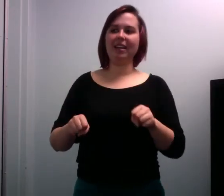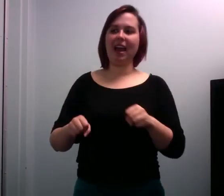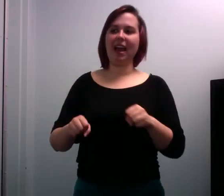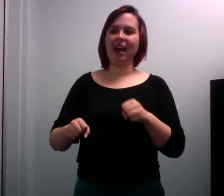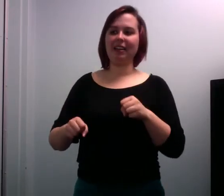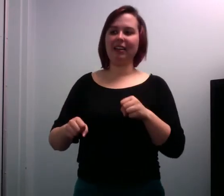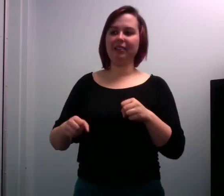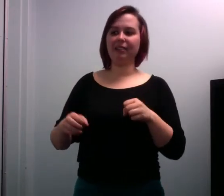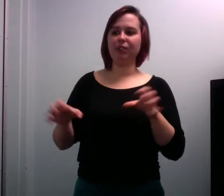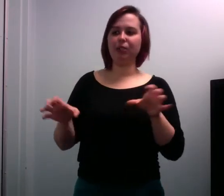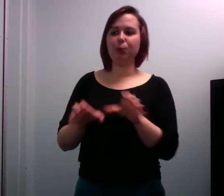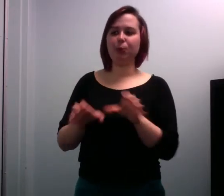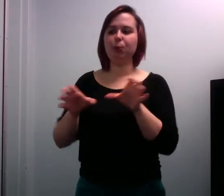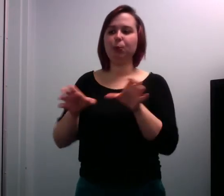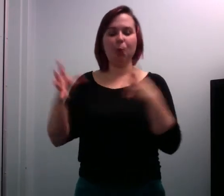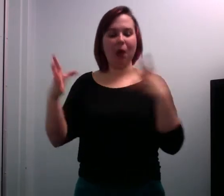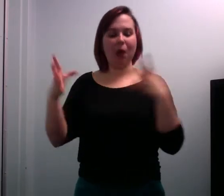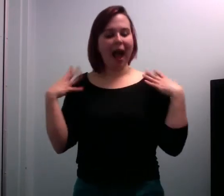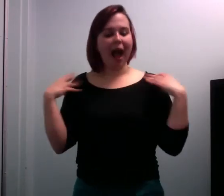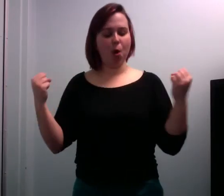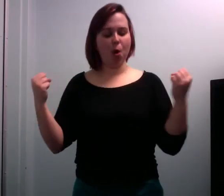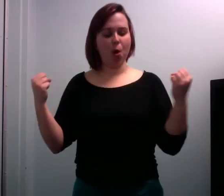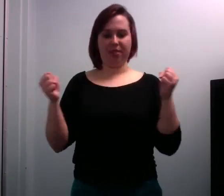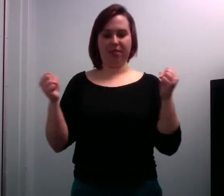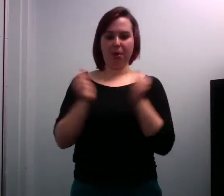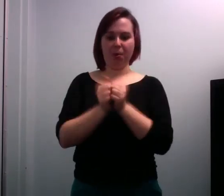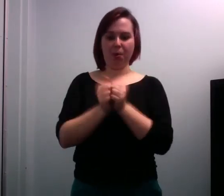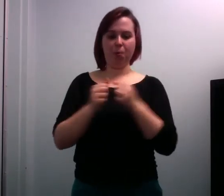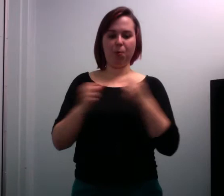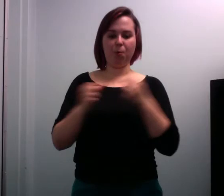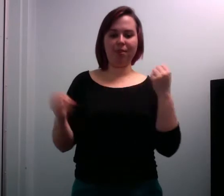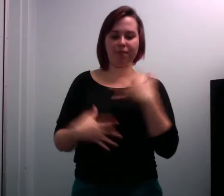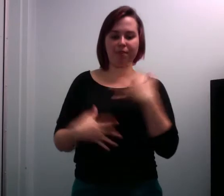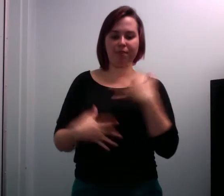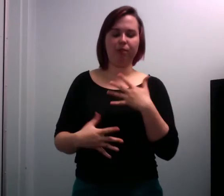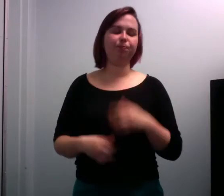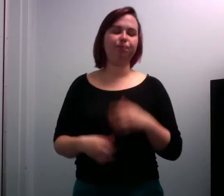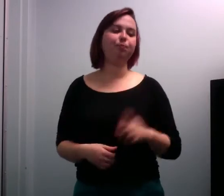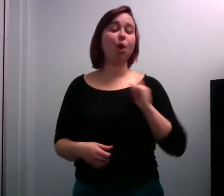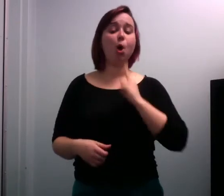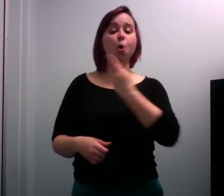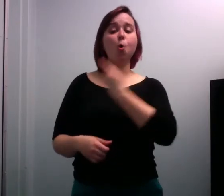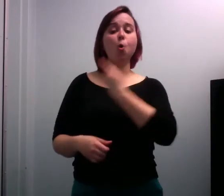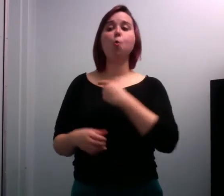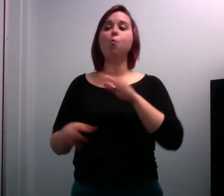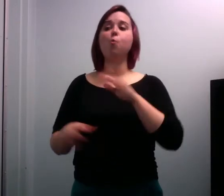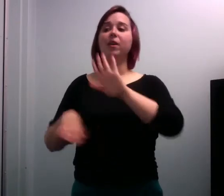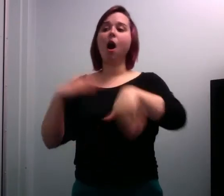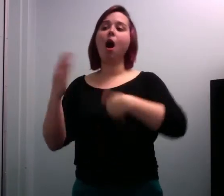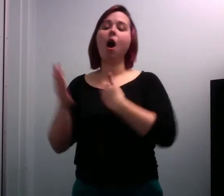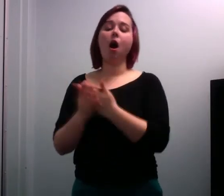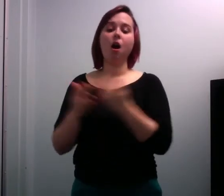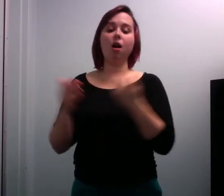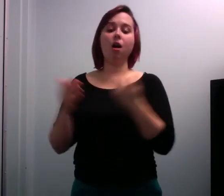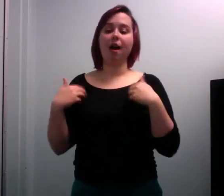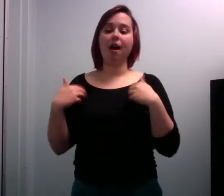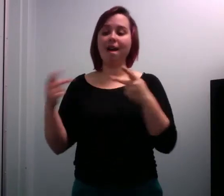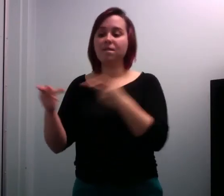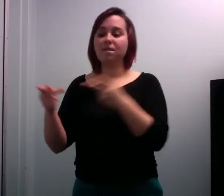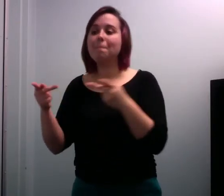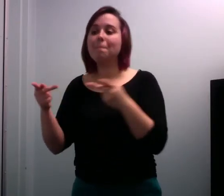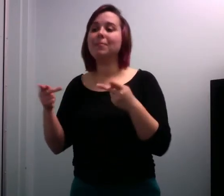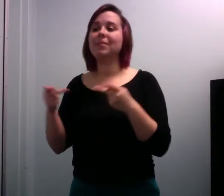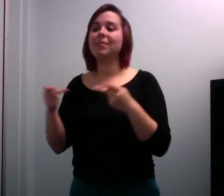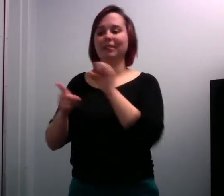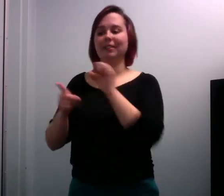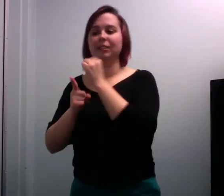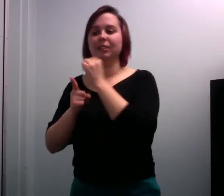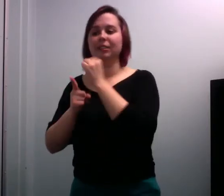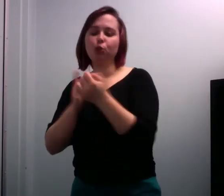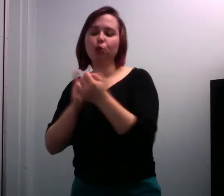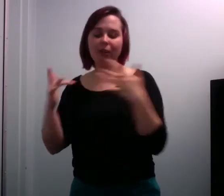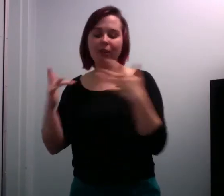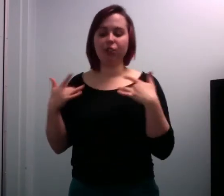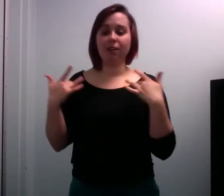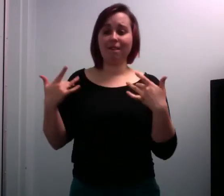situations with which we're comfortable. This is known as our comfort zone. We each have a very unique comfort